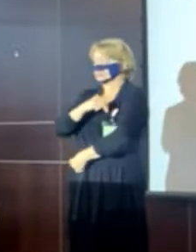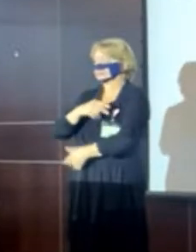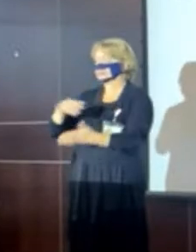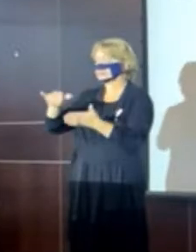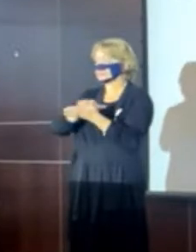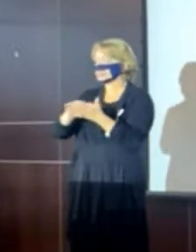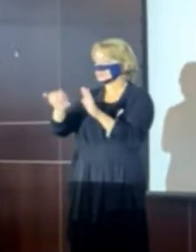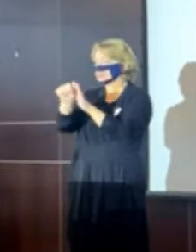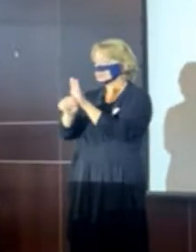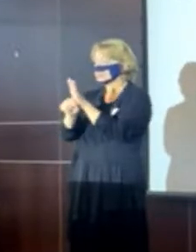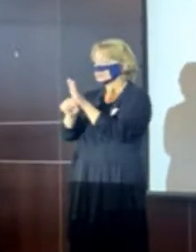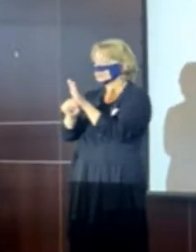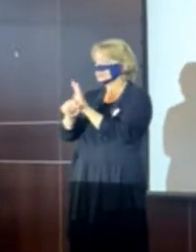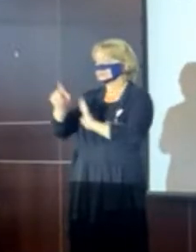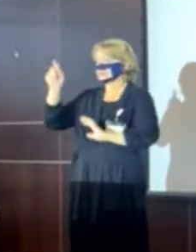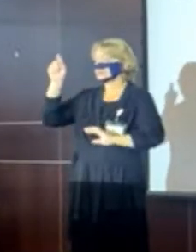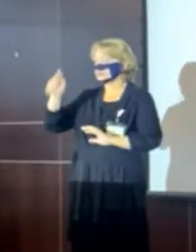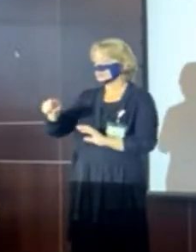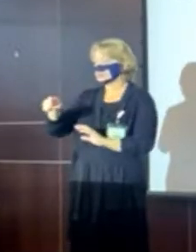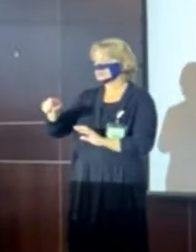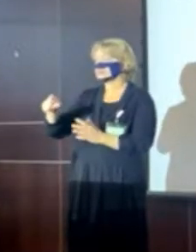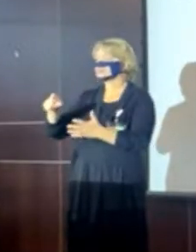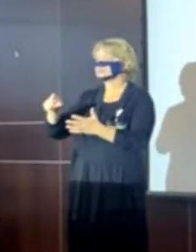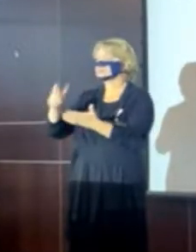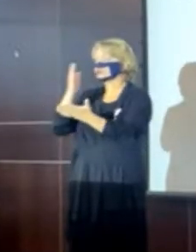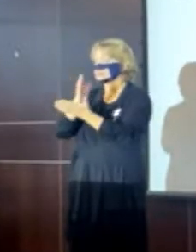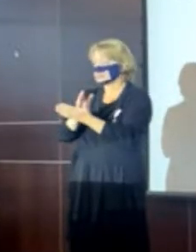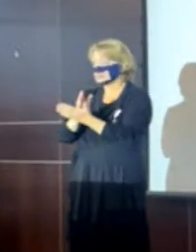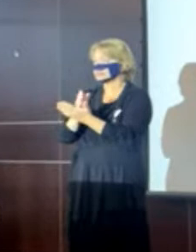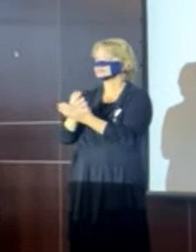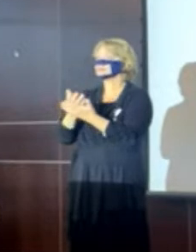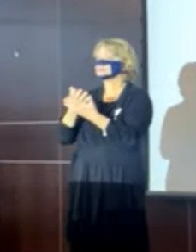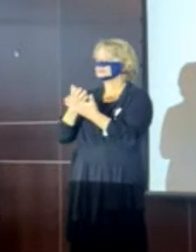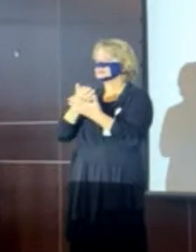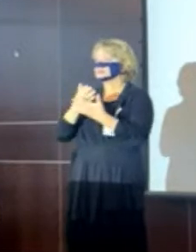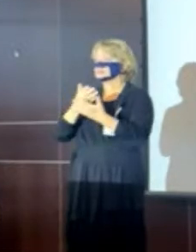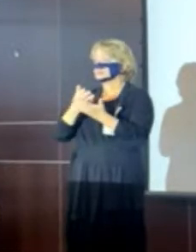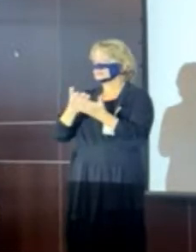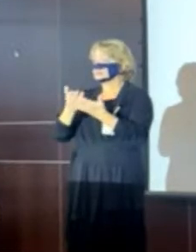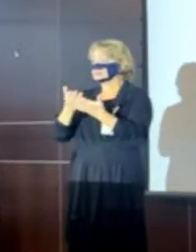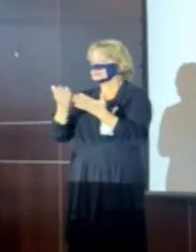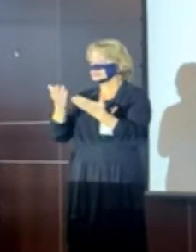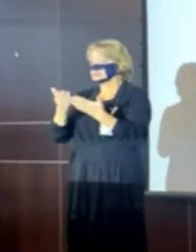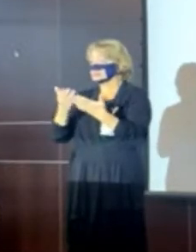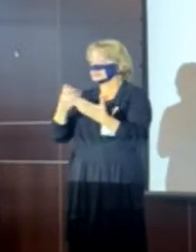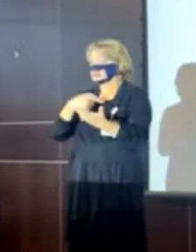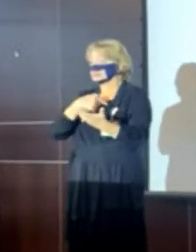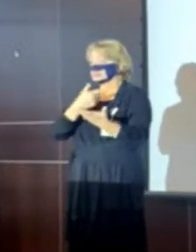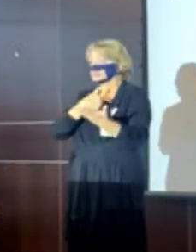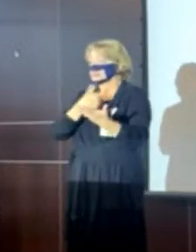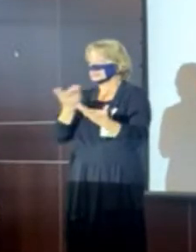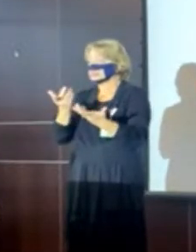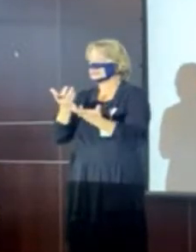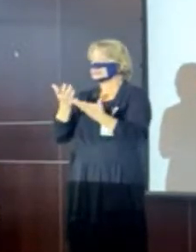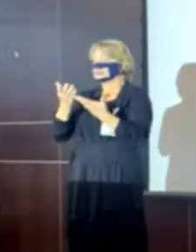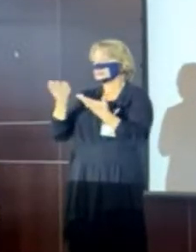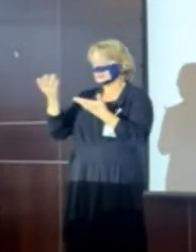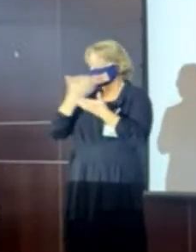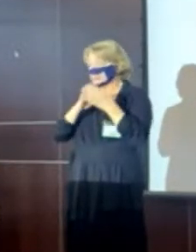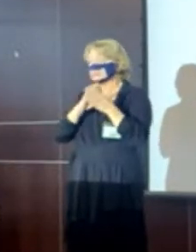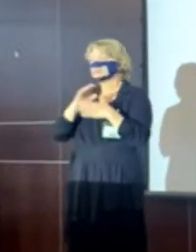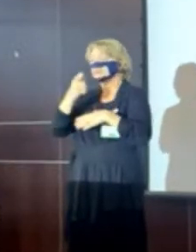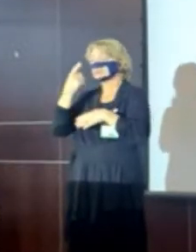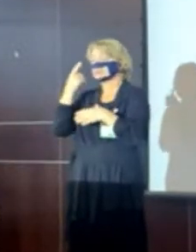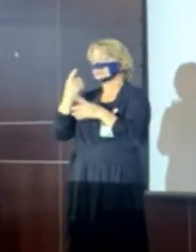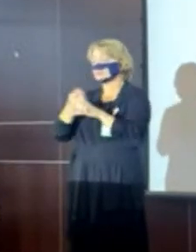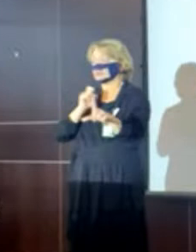that had to stop deliveries because they had lost quite a couple dozen team members from the vaccine